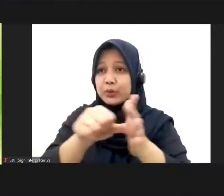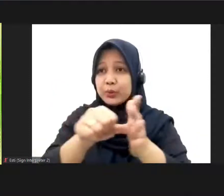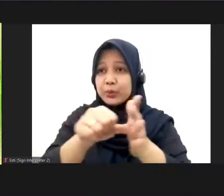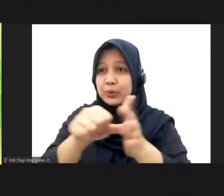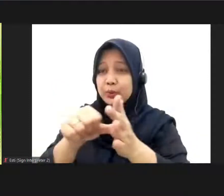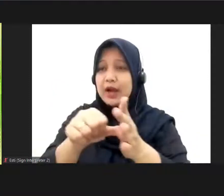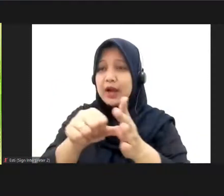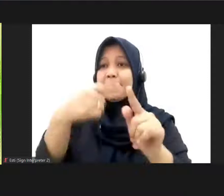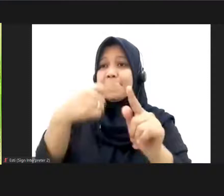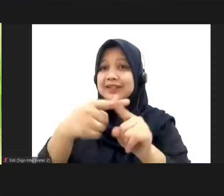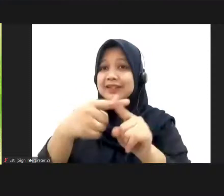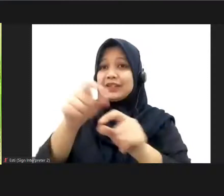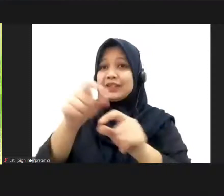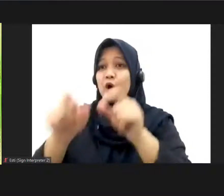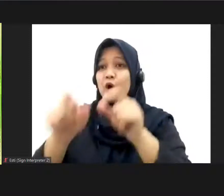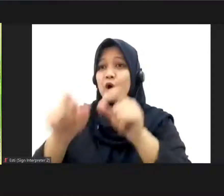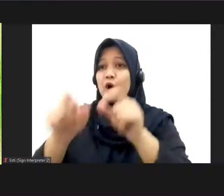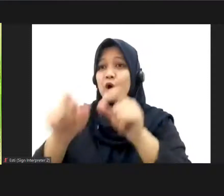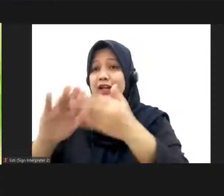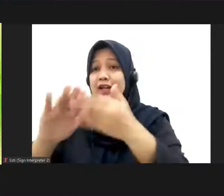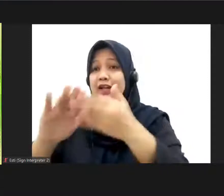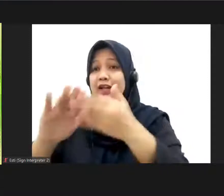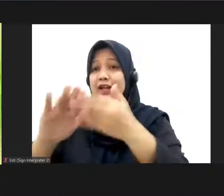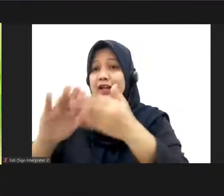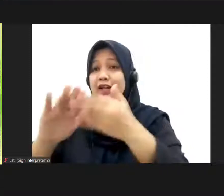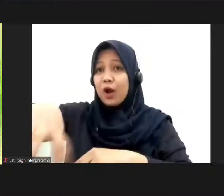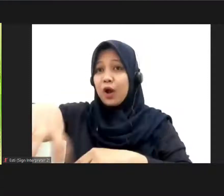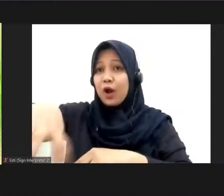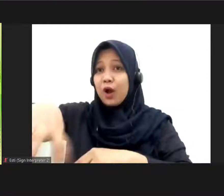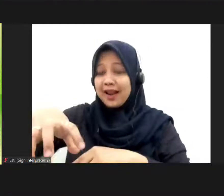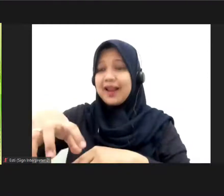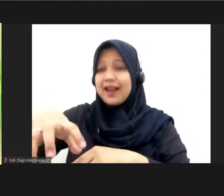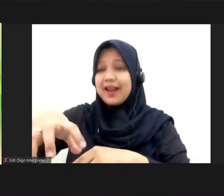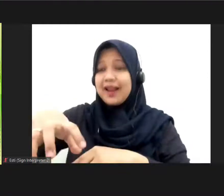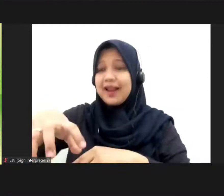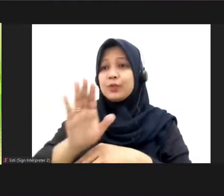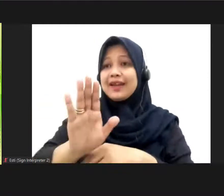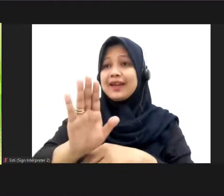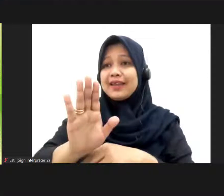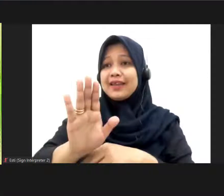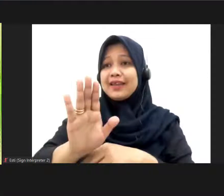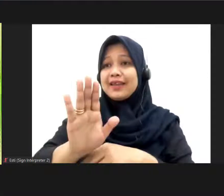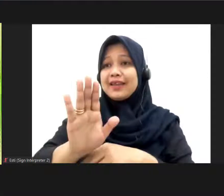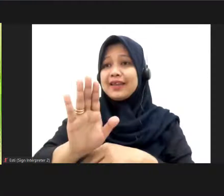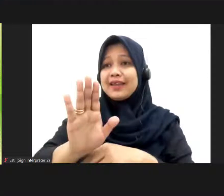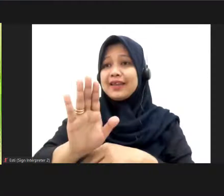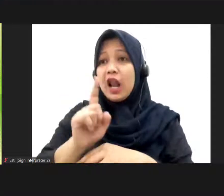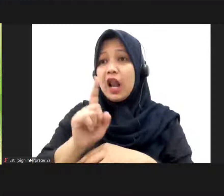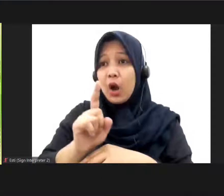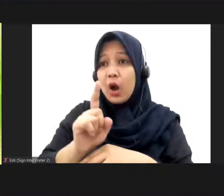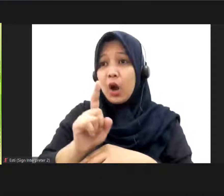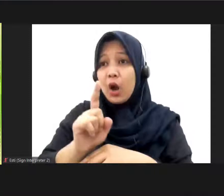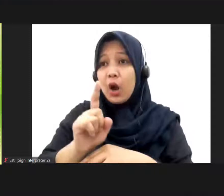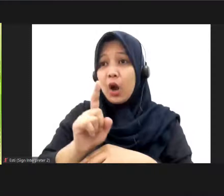communities, which can exacerbate given if services are not allowed to